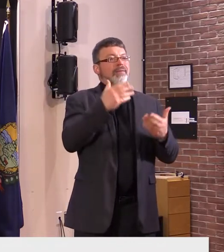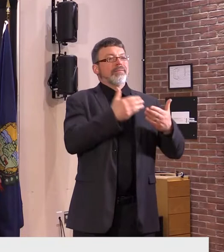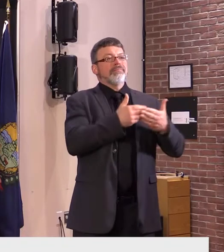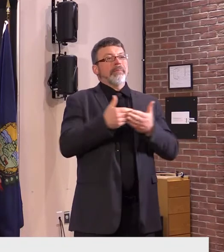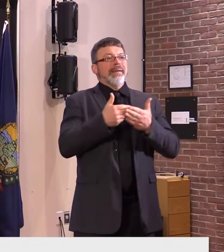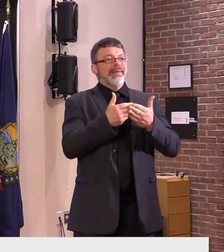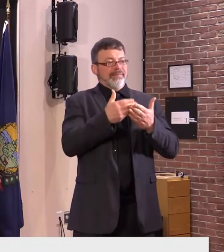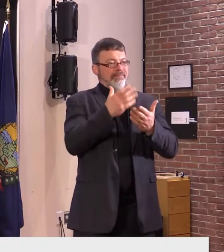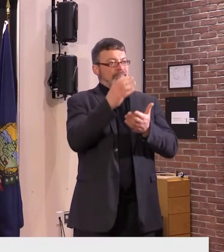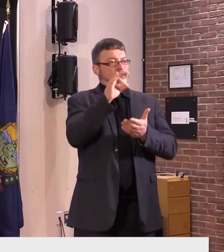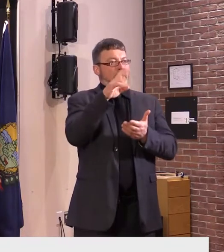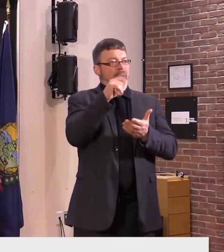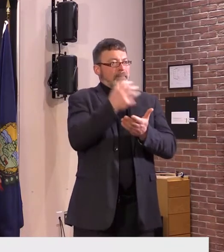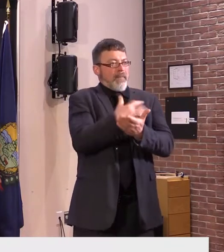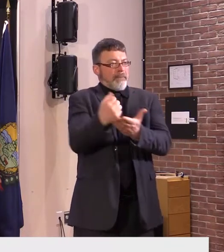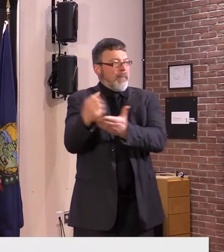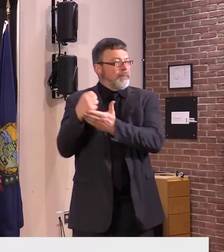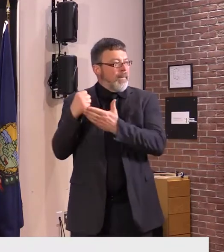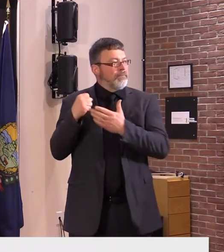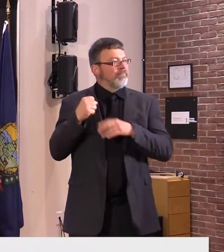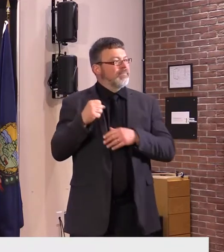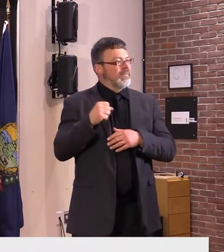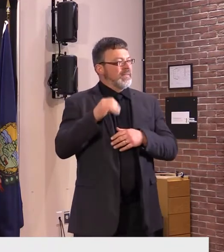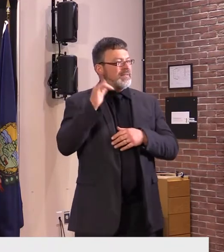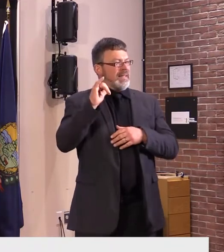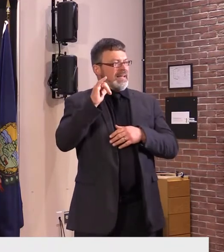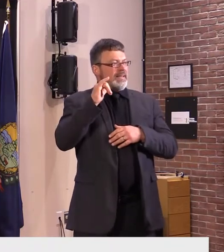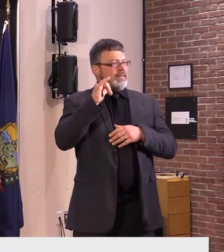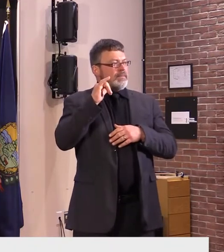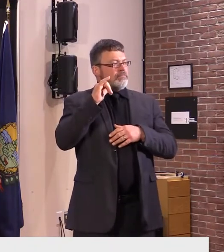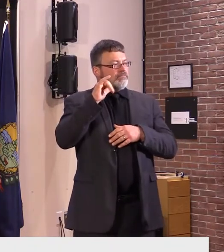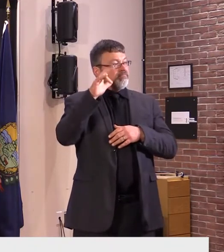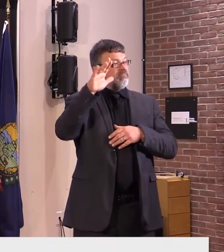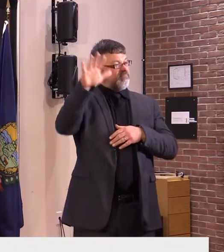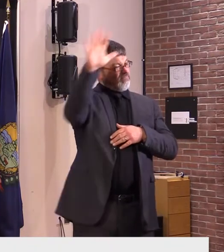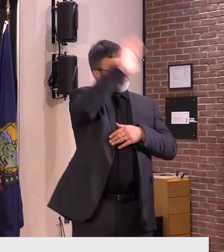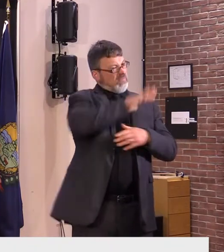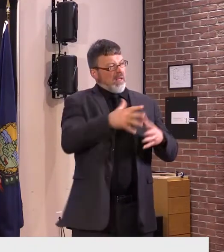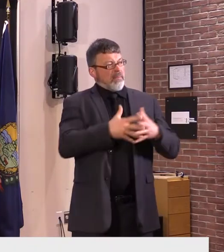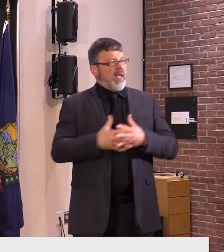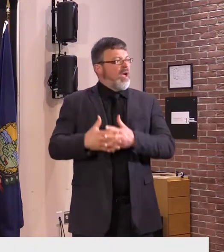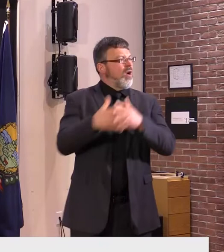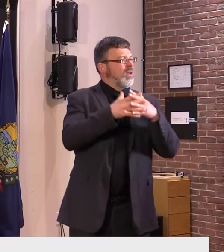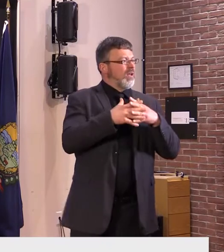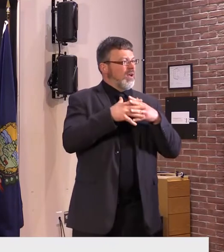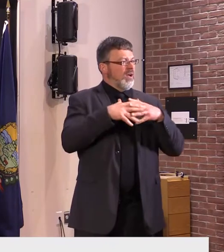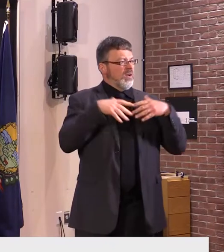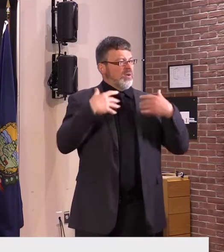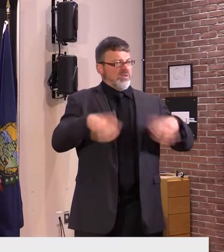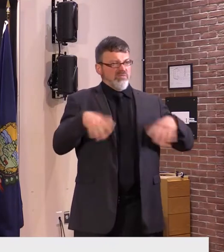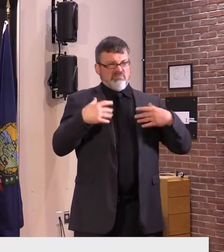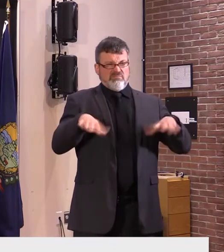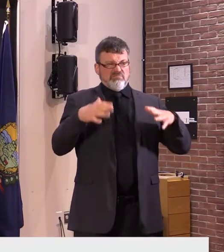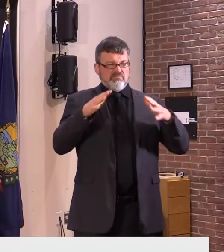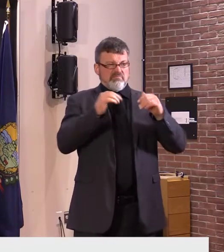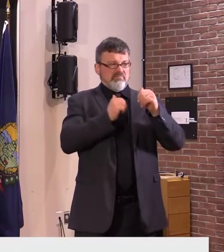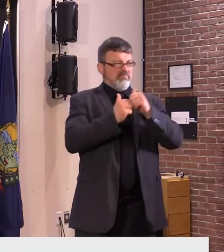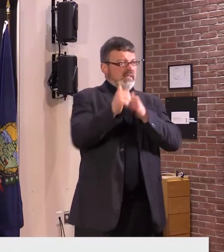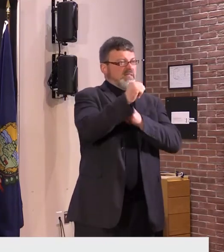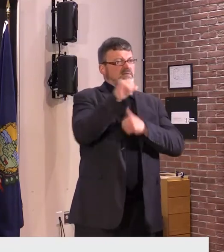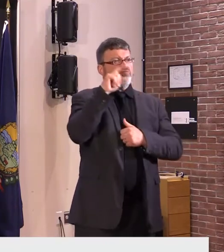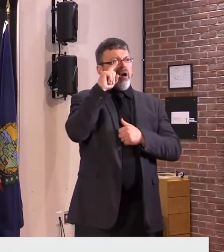first acknowledge the tragic milestone that the U.S. has reached. 1 million people have died due to